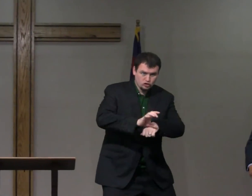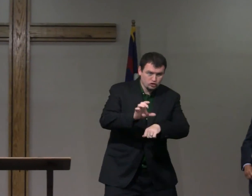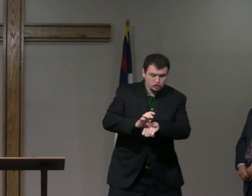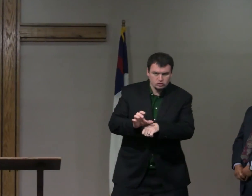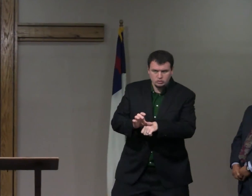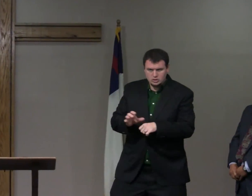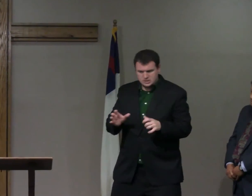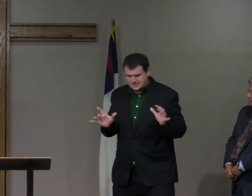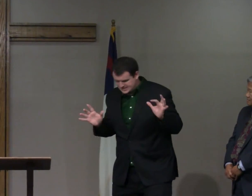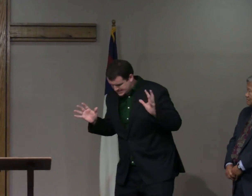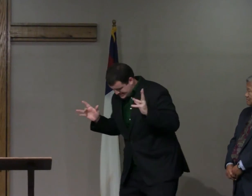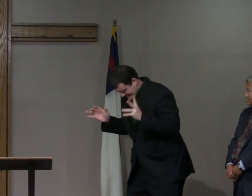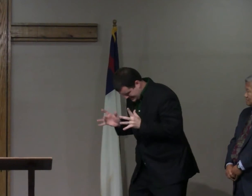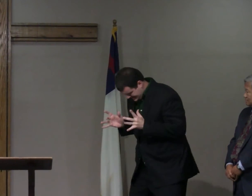So we, as a church,